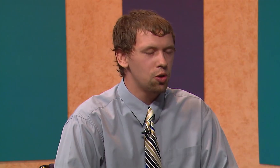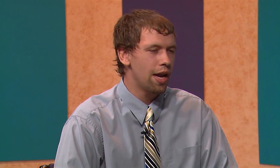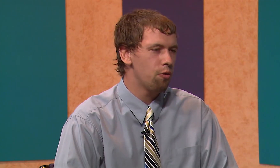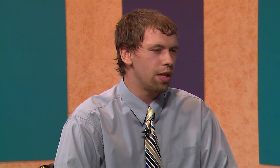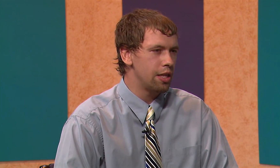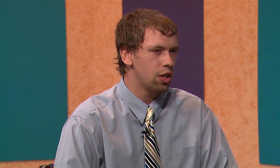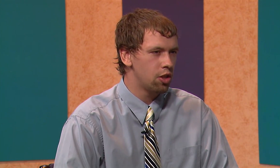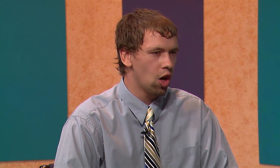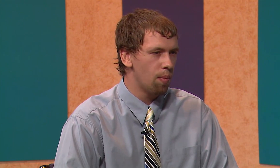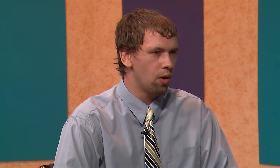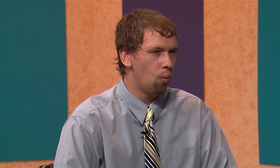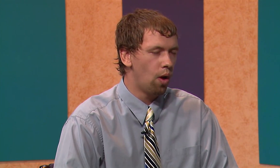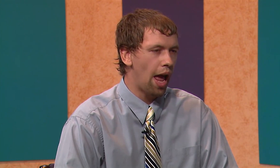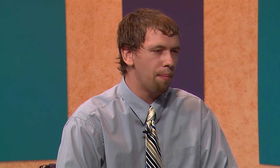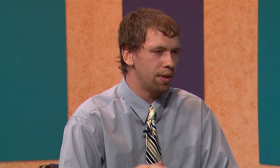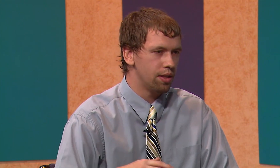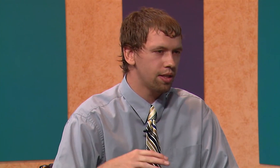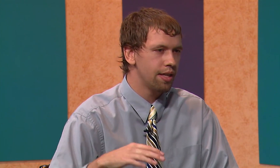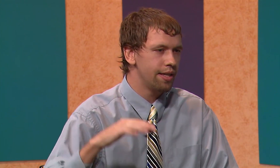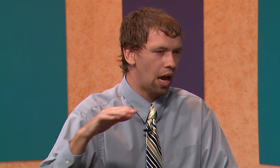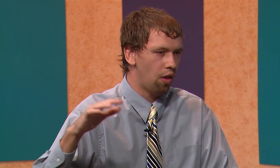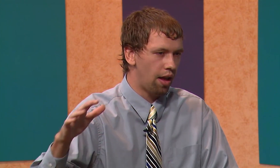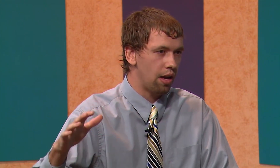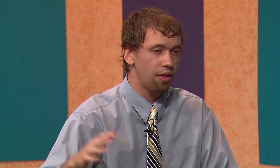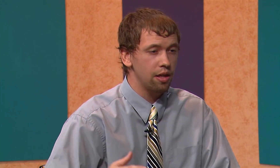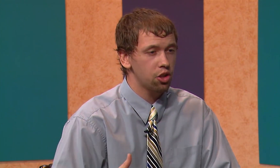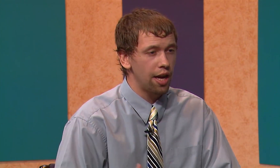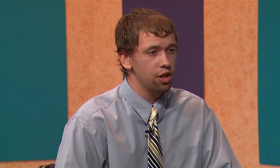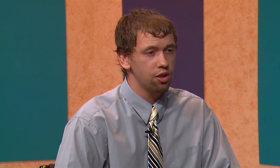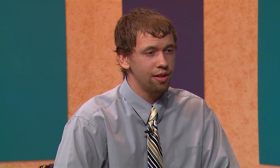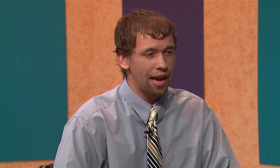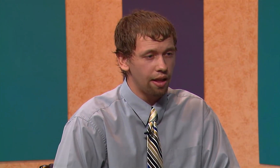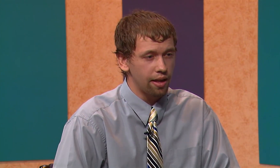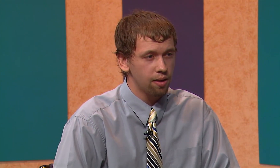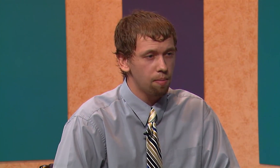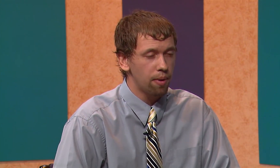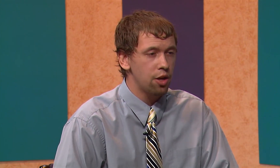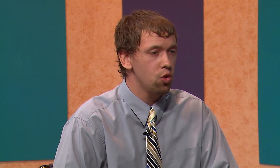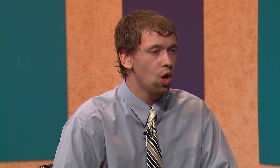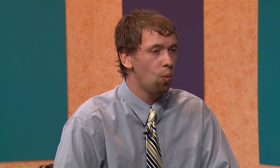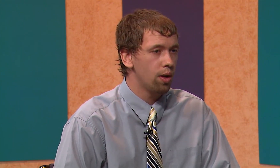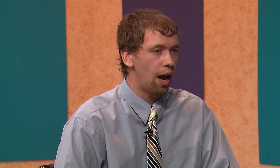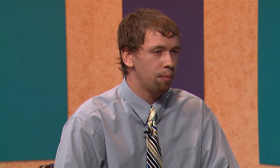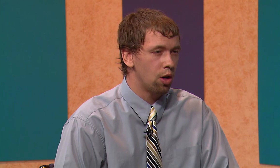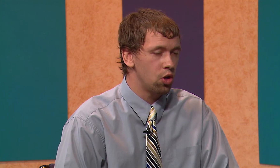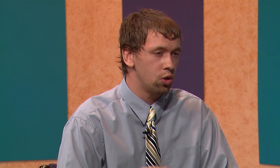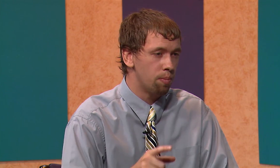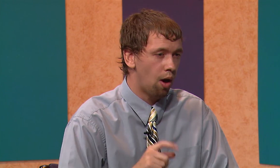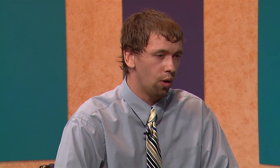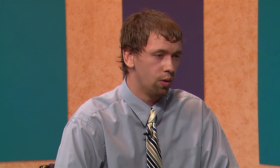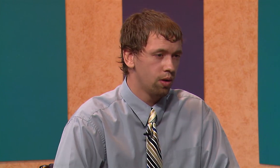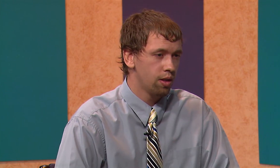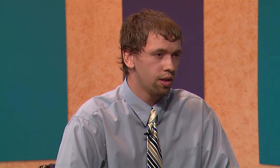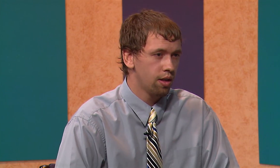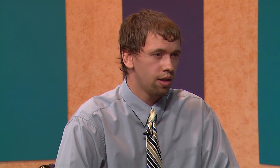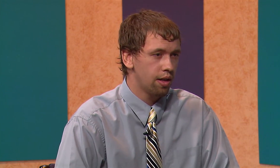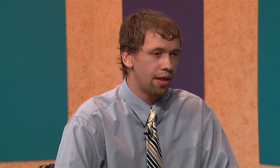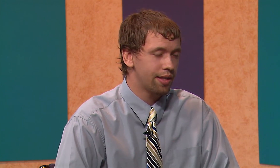can't really determine what happens down the line. Things change daily, but I do know what I'm going to do tomorrow. Okay. And that's